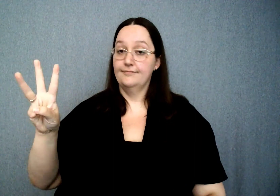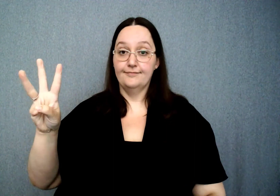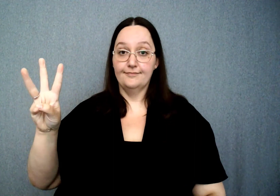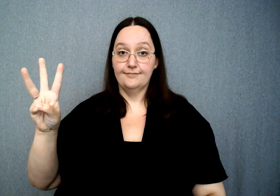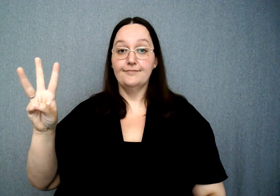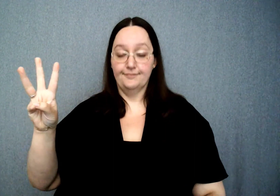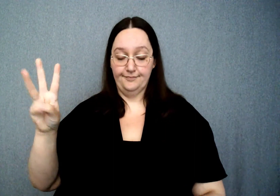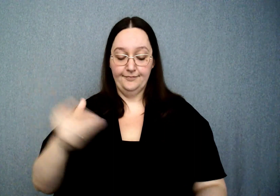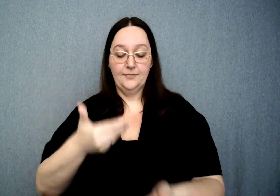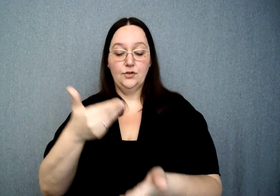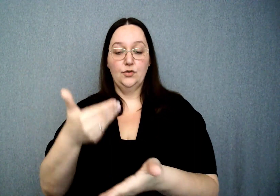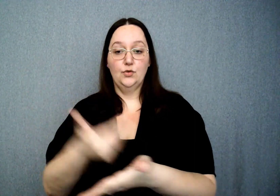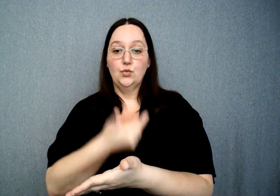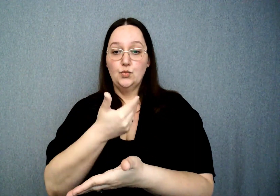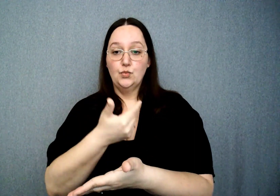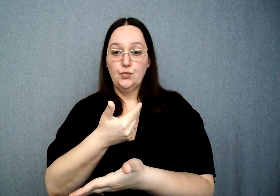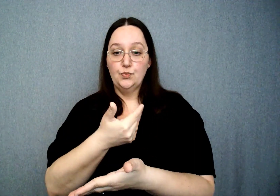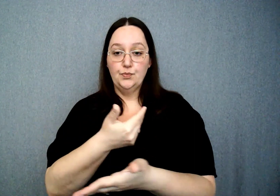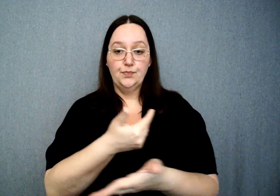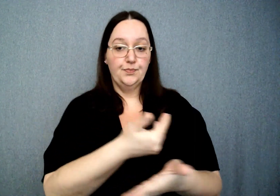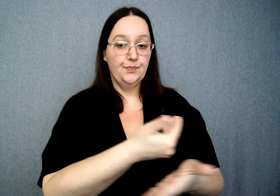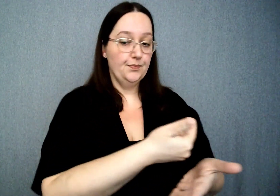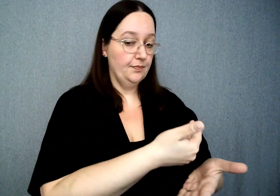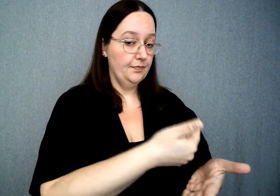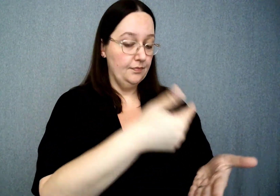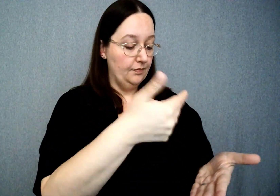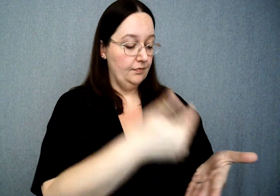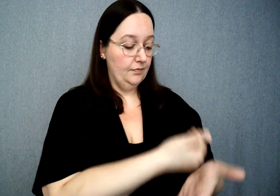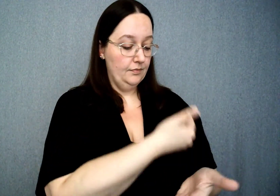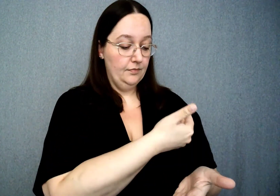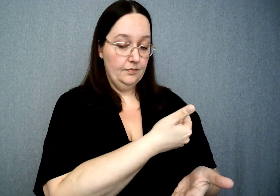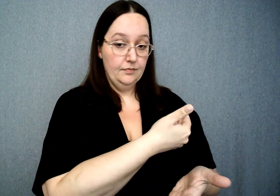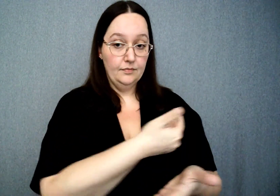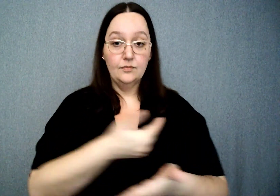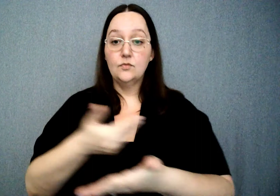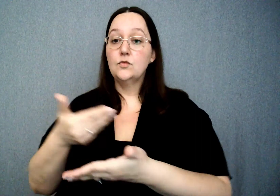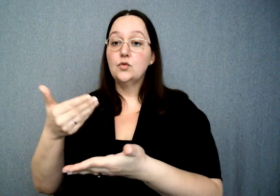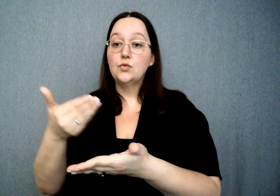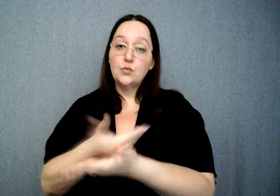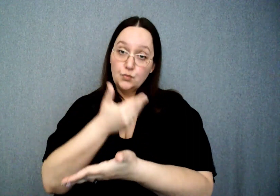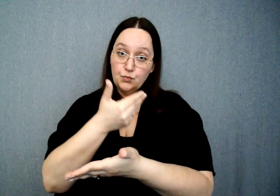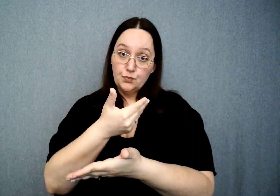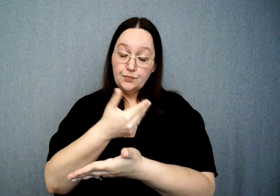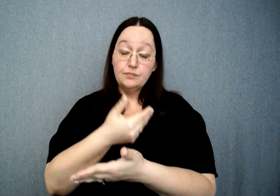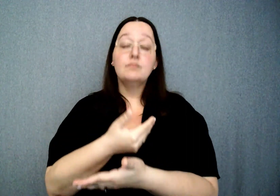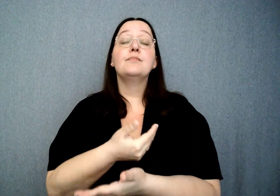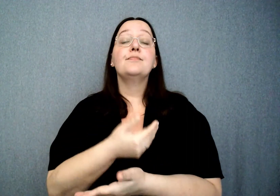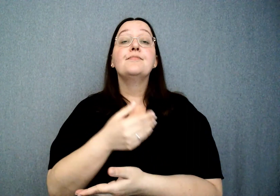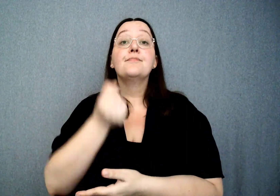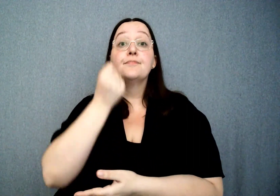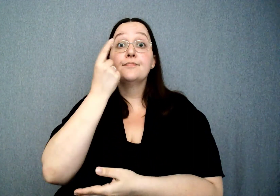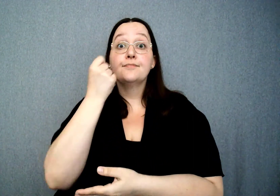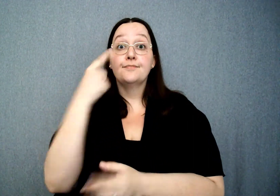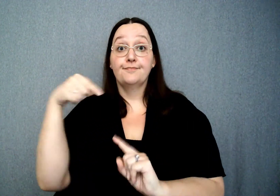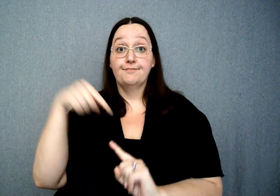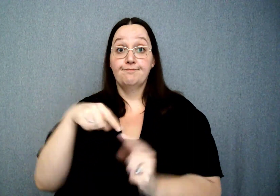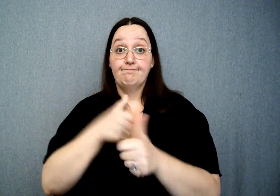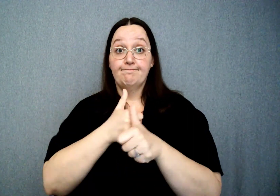new. I'm going to brush that bent open B toward your elbow, fingertips toward your elbow,